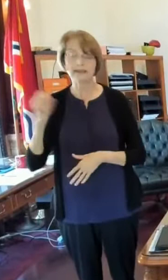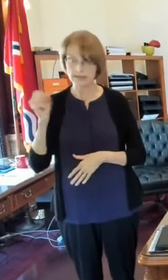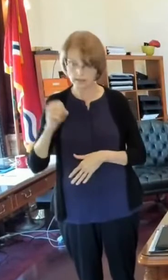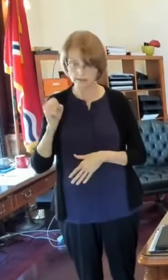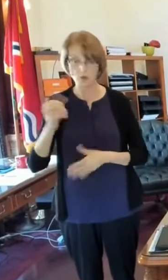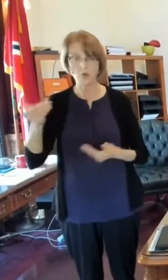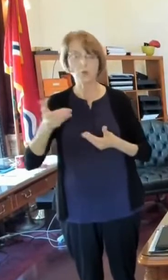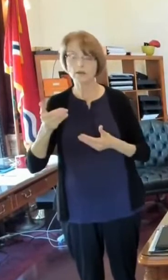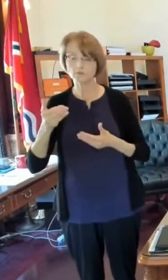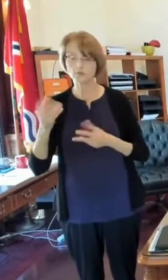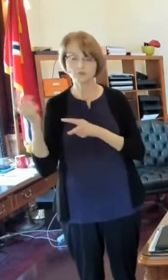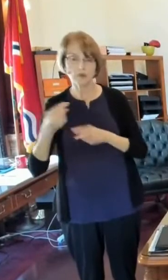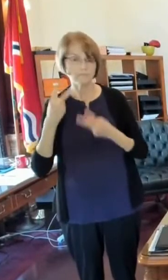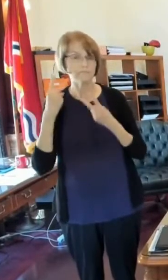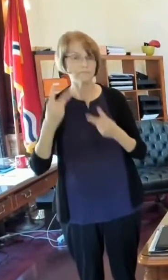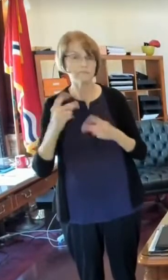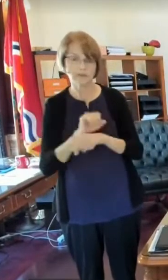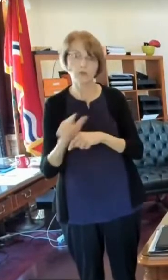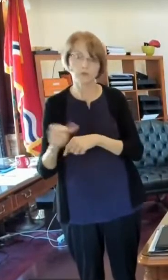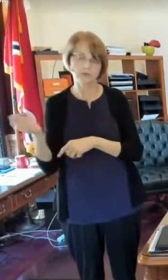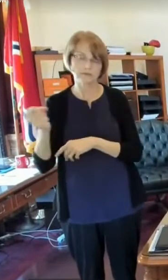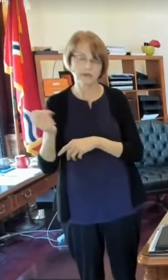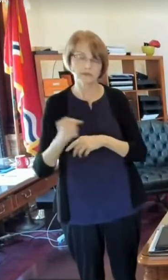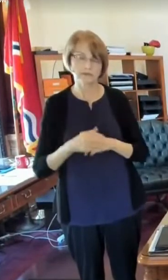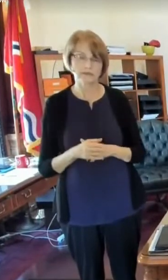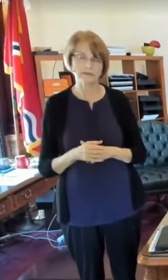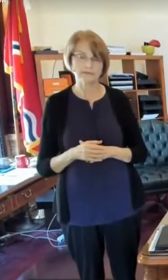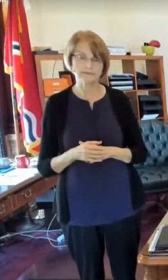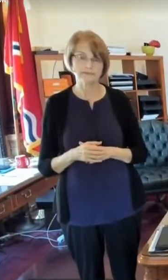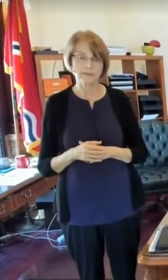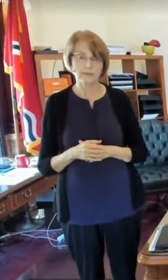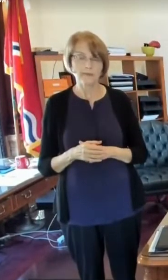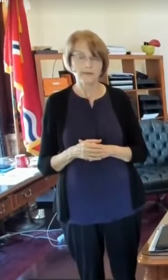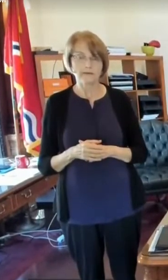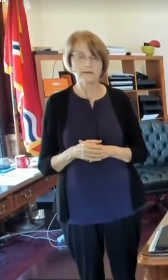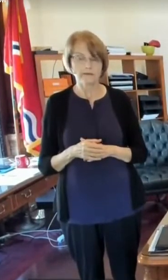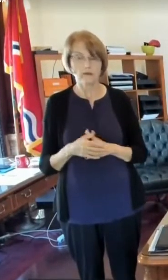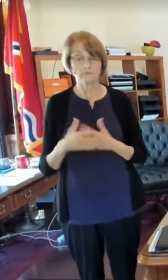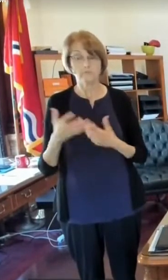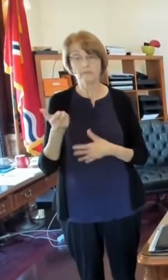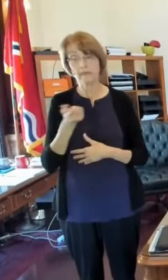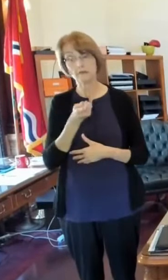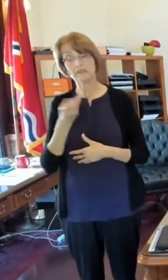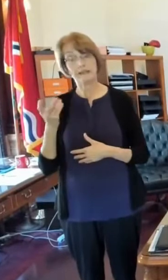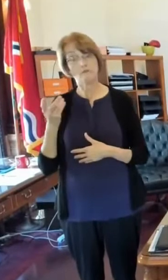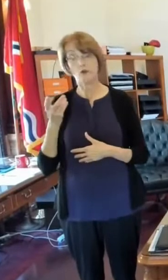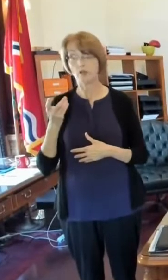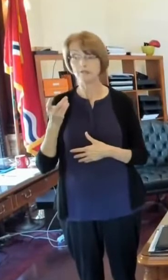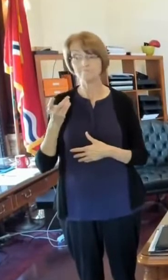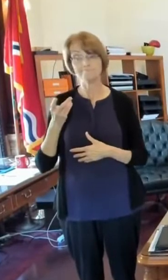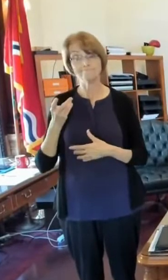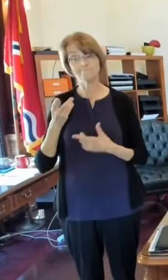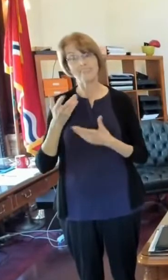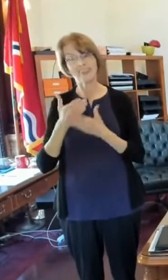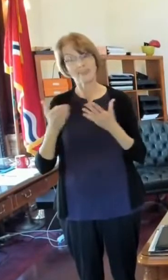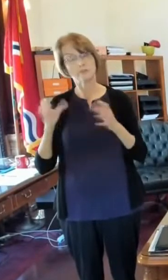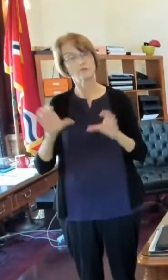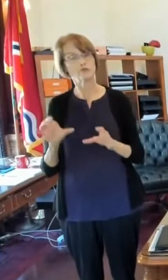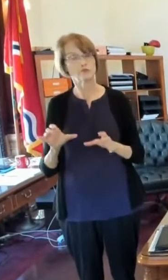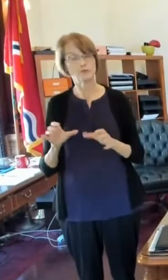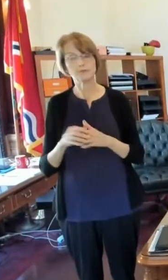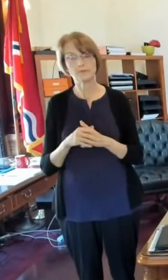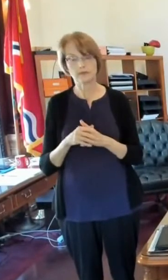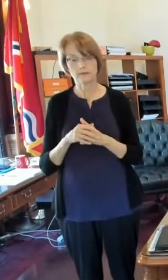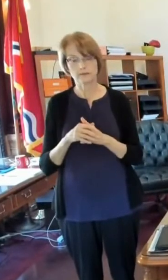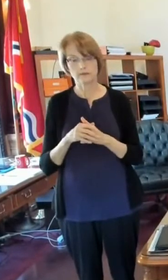visit the city of St. Louis. And, there are still a number of things to do here. And I was meeting with a